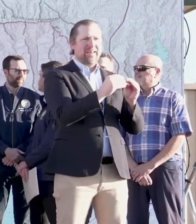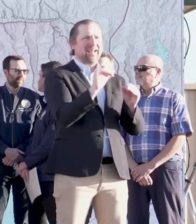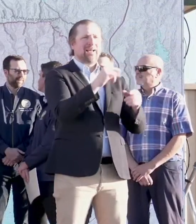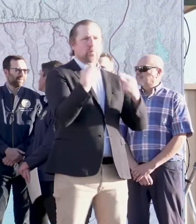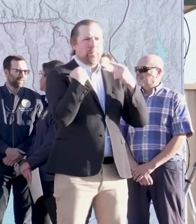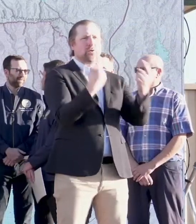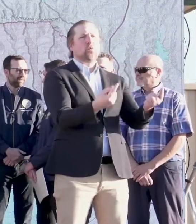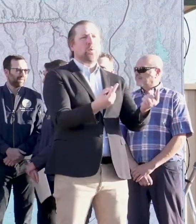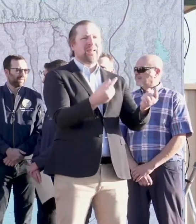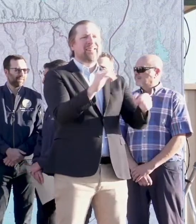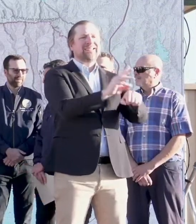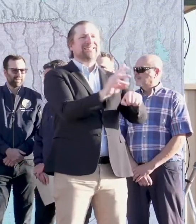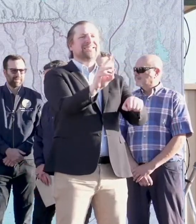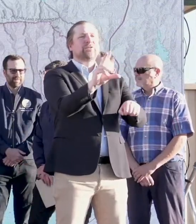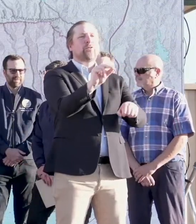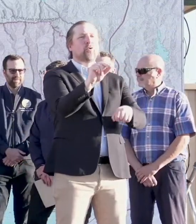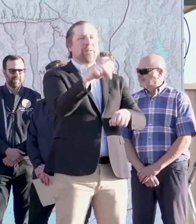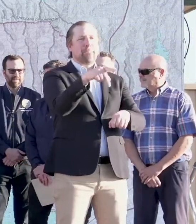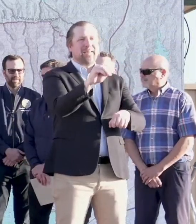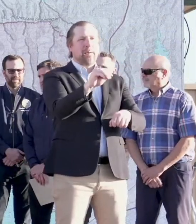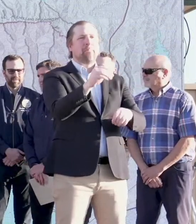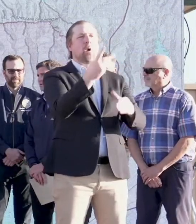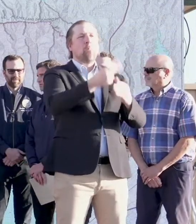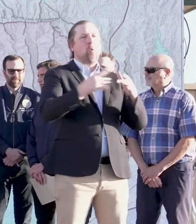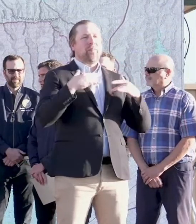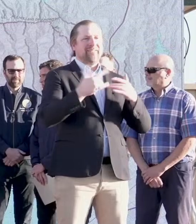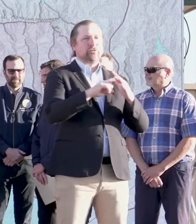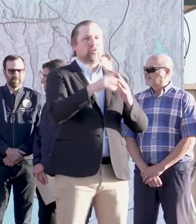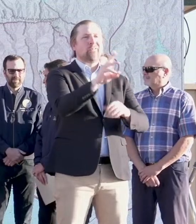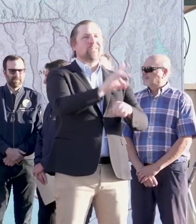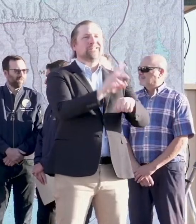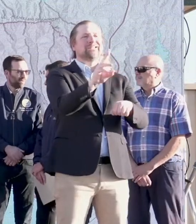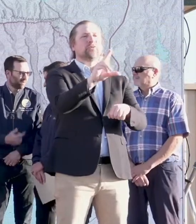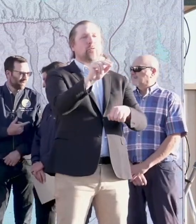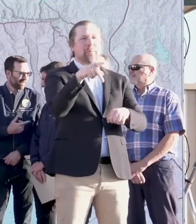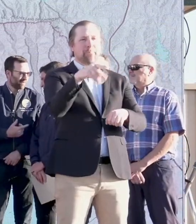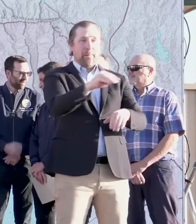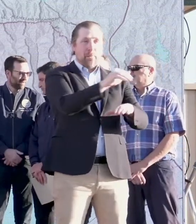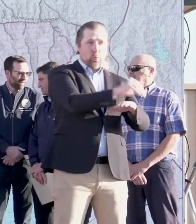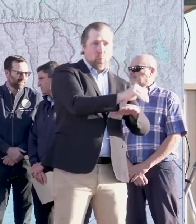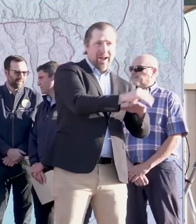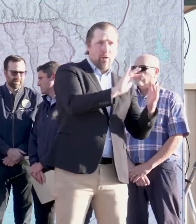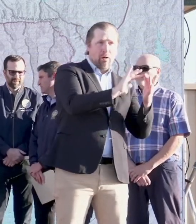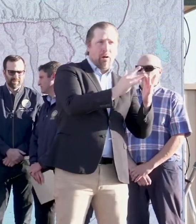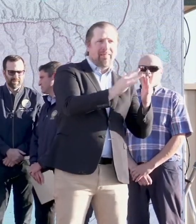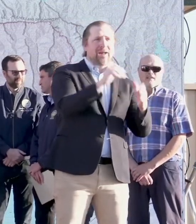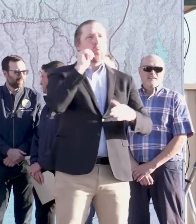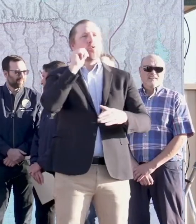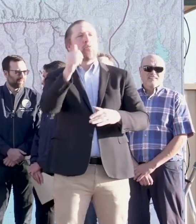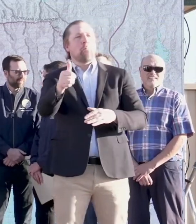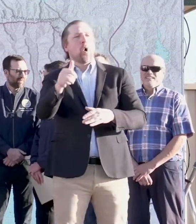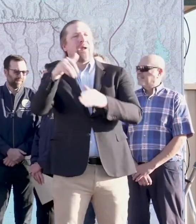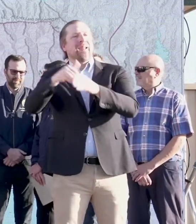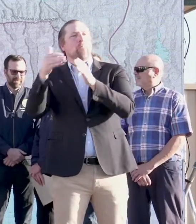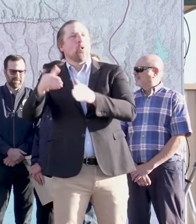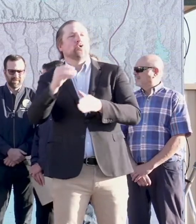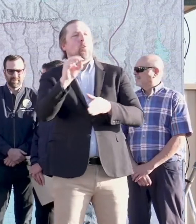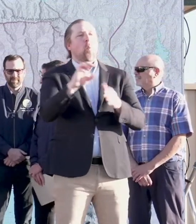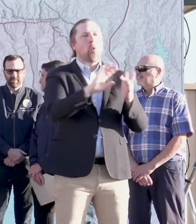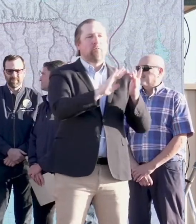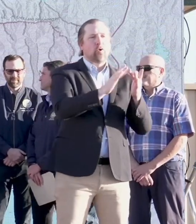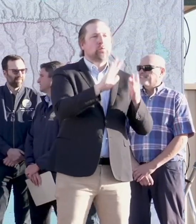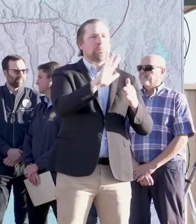doing. This will be at 6:30. Both events at 6:30. You can join us tonight virtually, tomorrow in person or